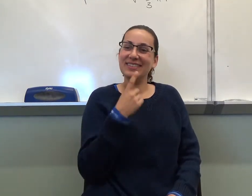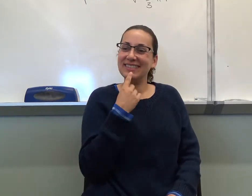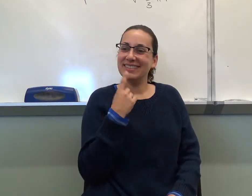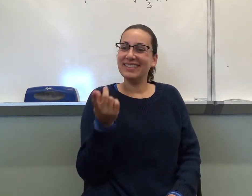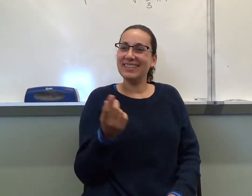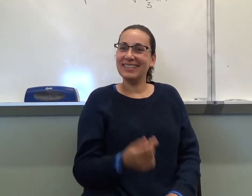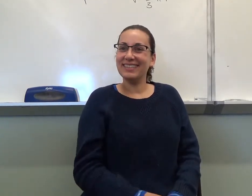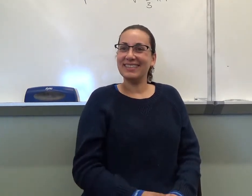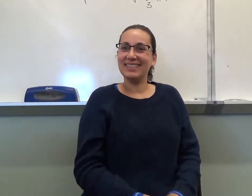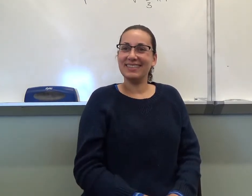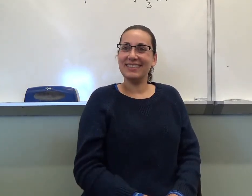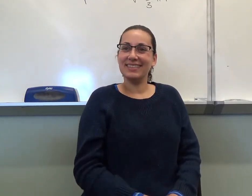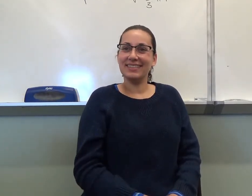5 columns, and